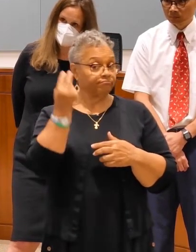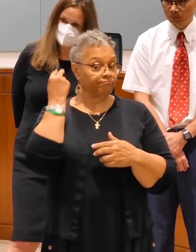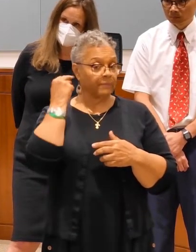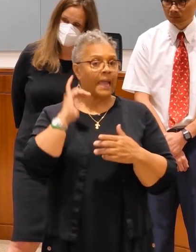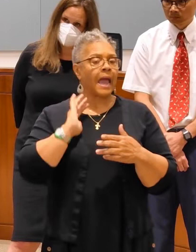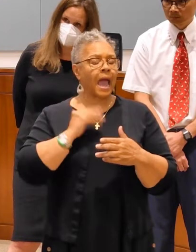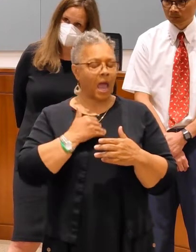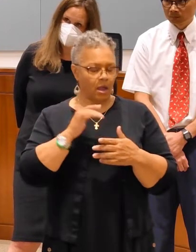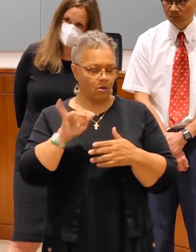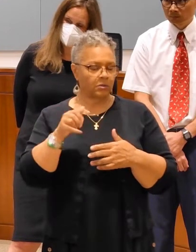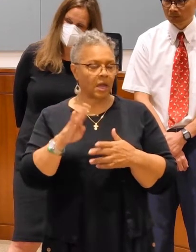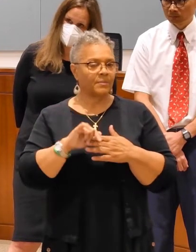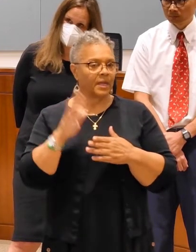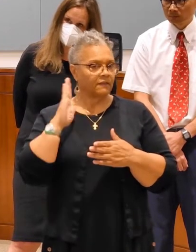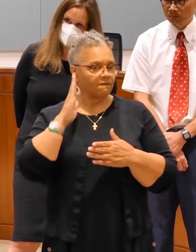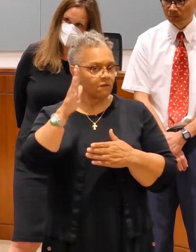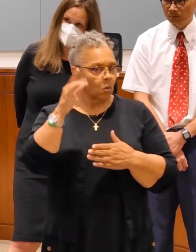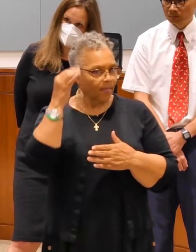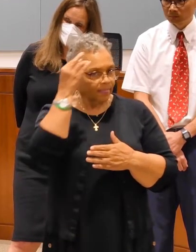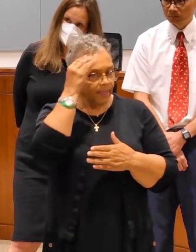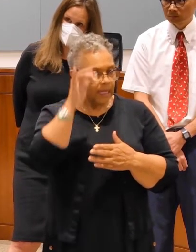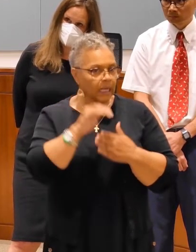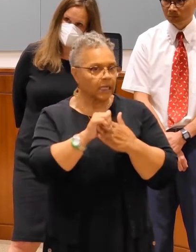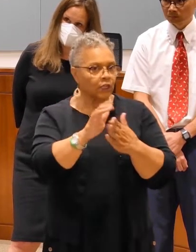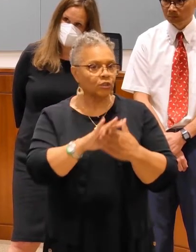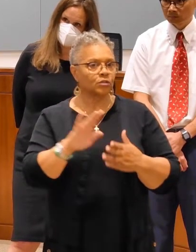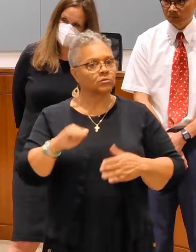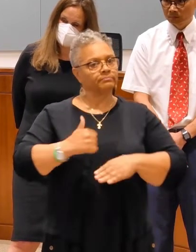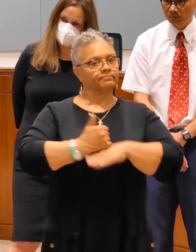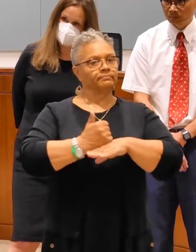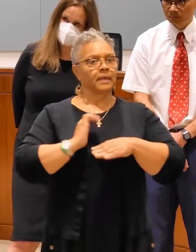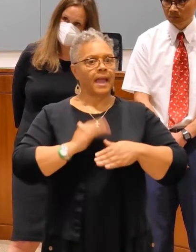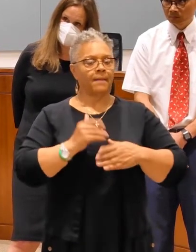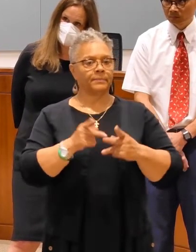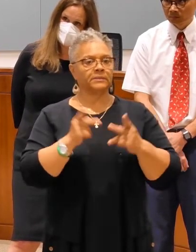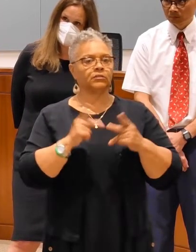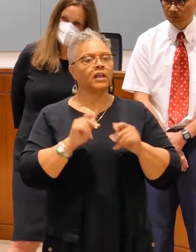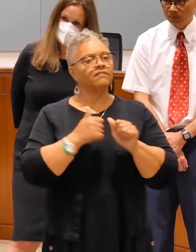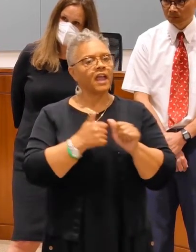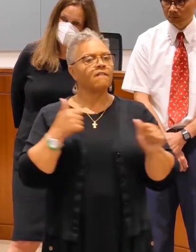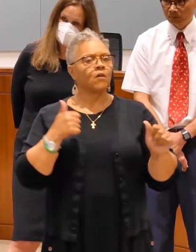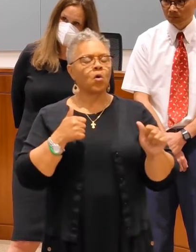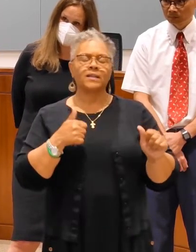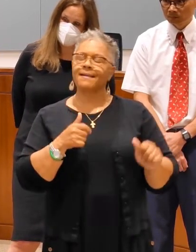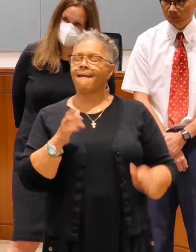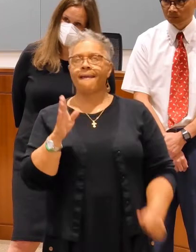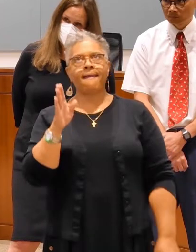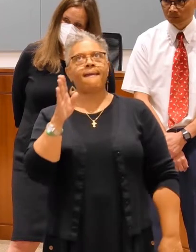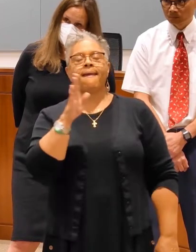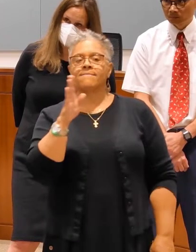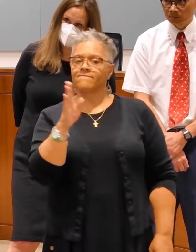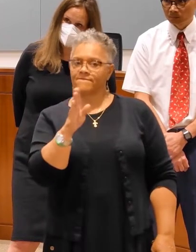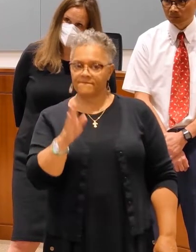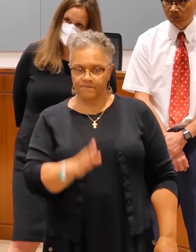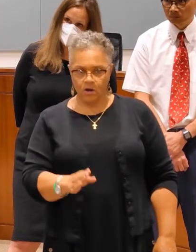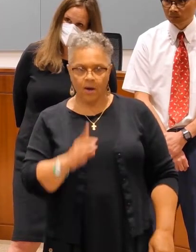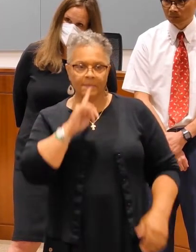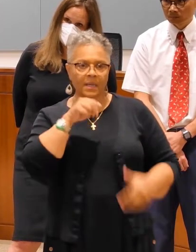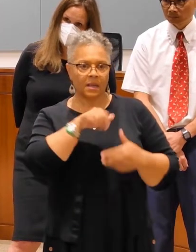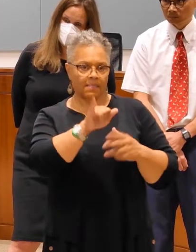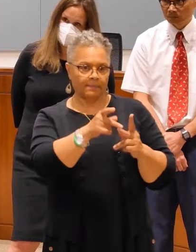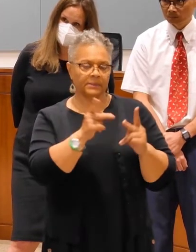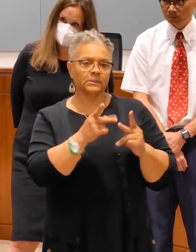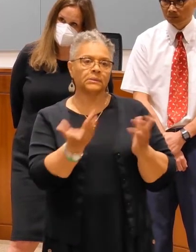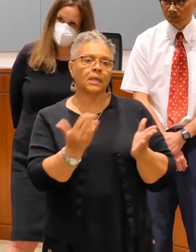our job as forward-thinking leaders to put us in a position that avoids us ever, ever, ever being in that place again